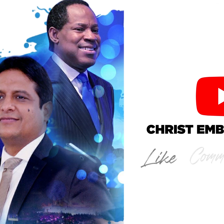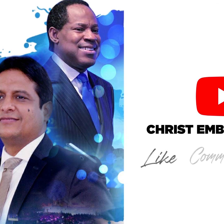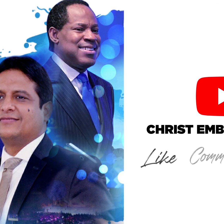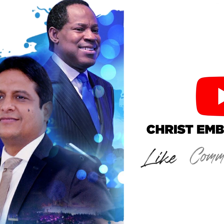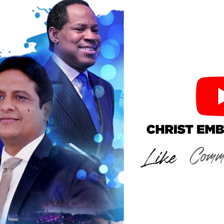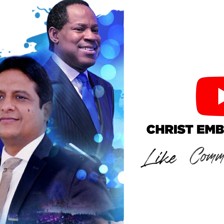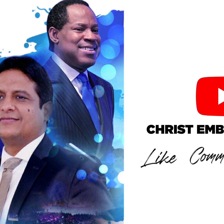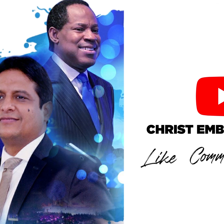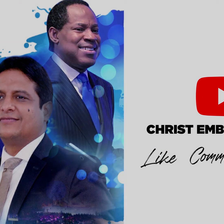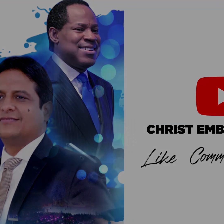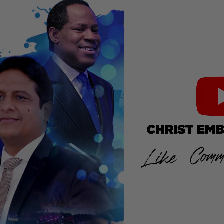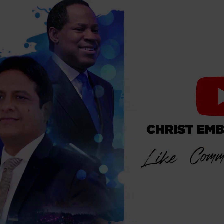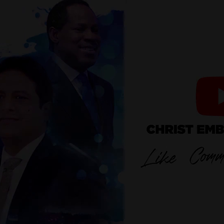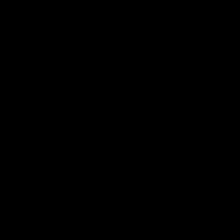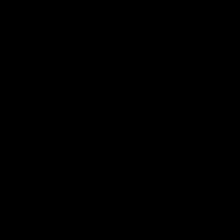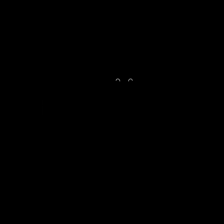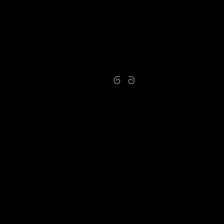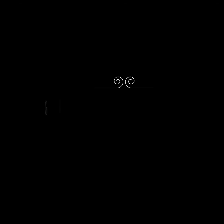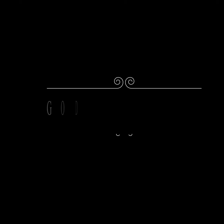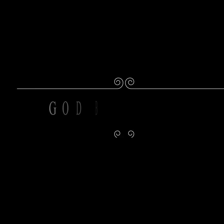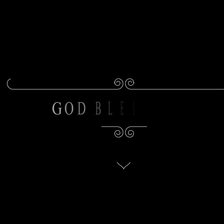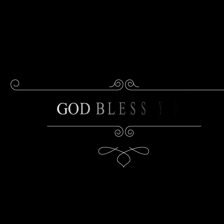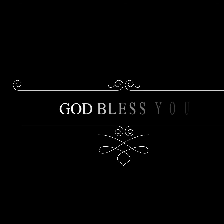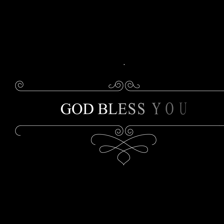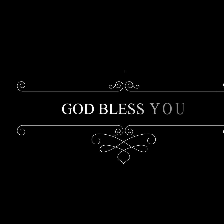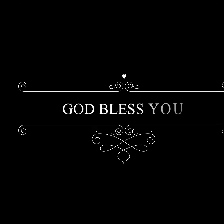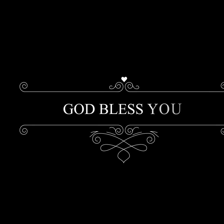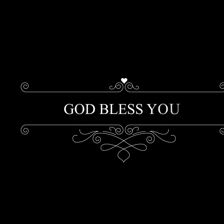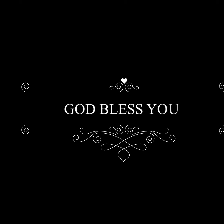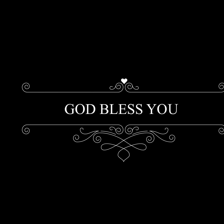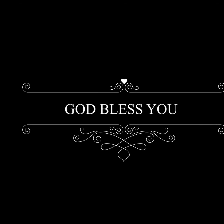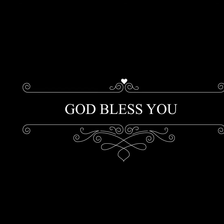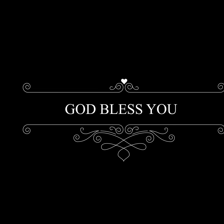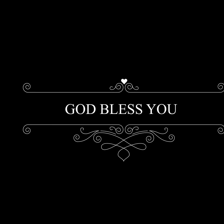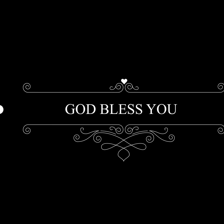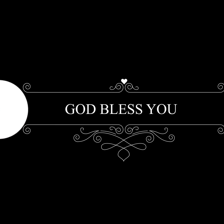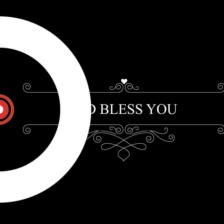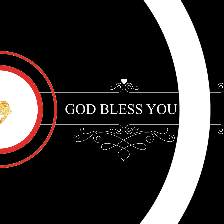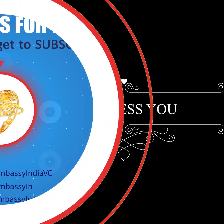like, comment, and share. Thank you. And God bless you.